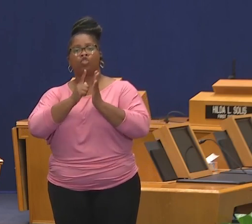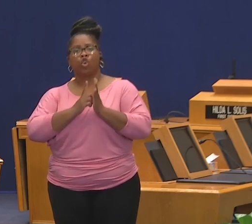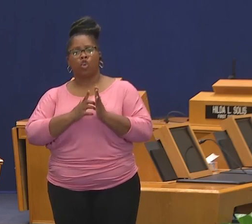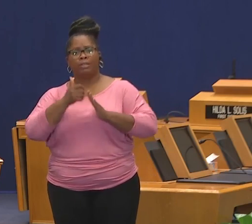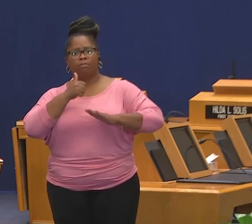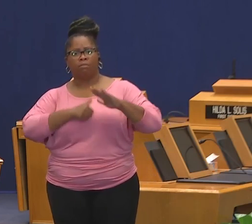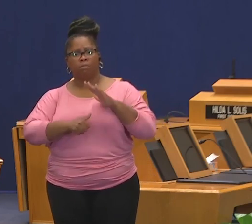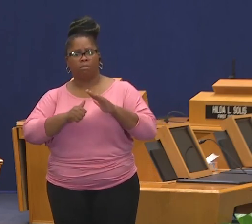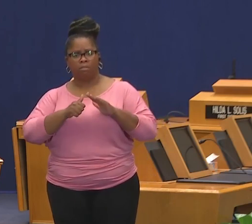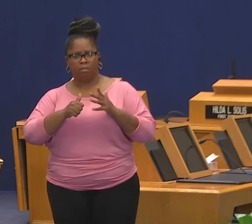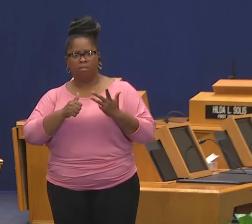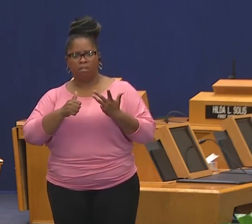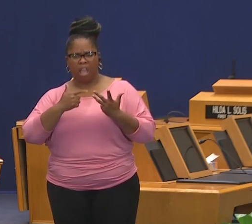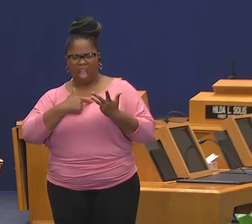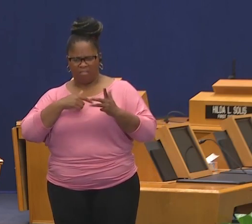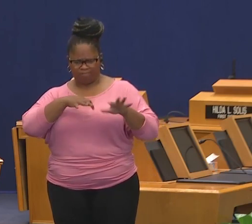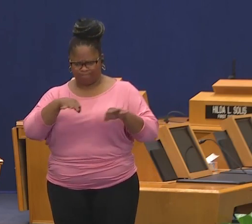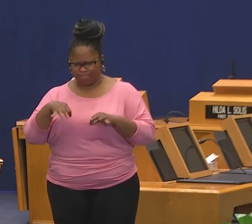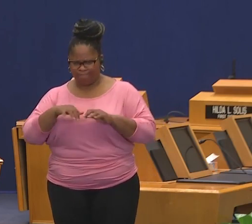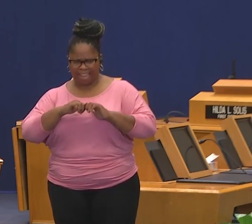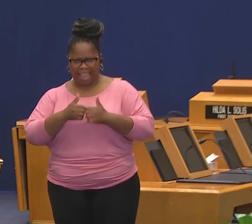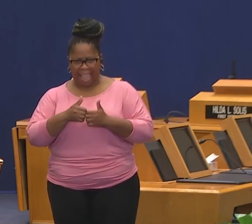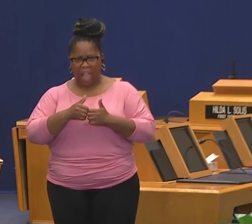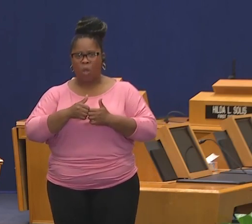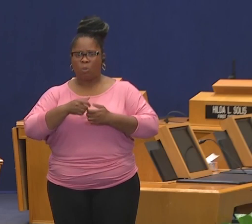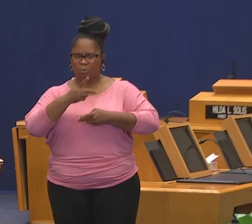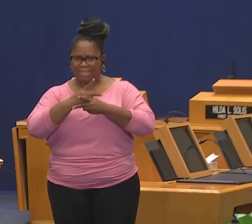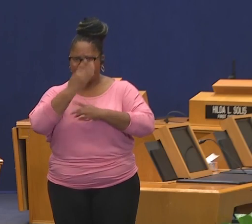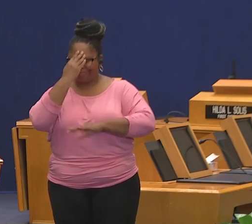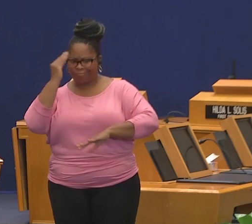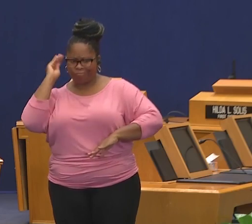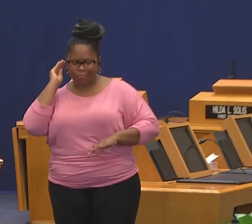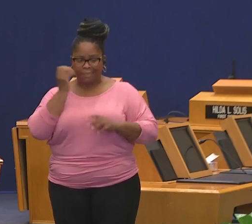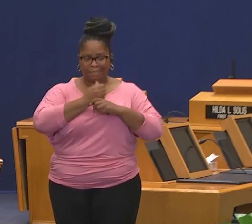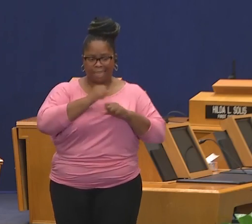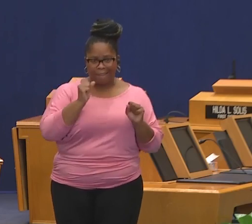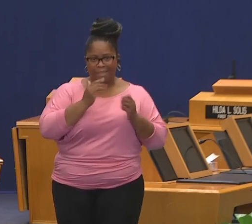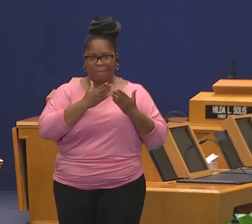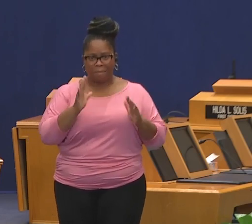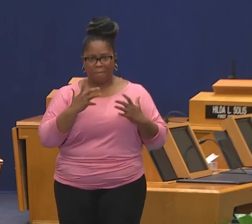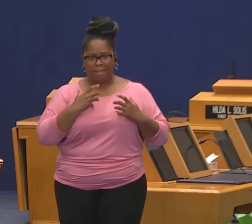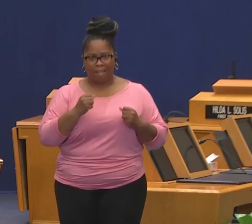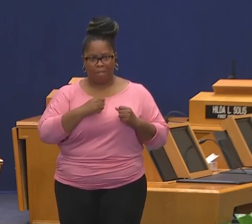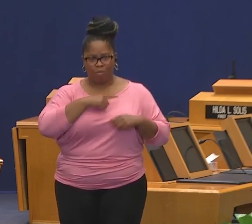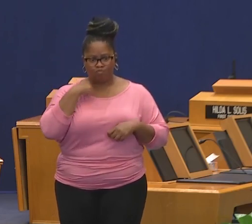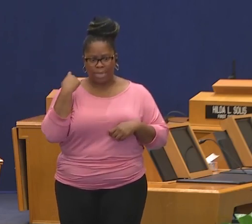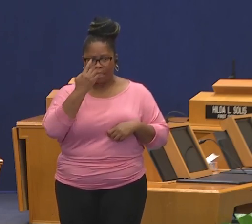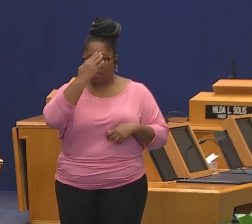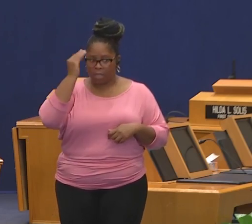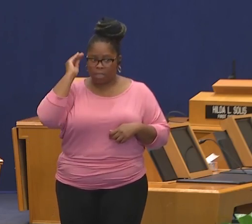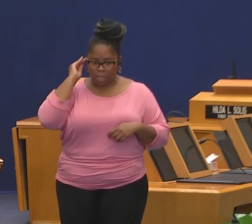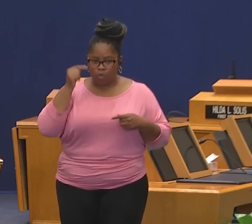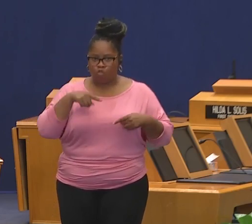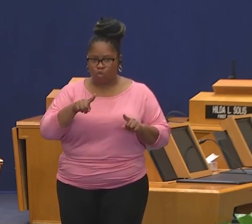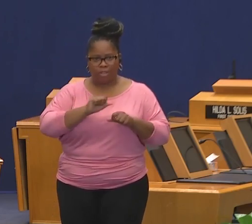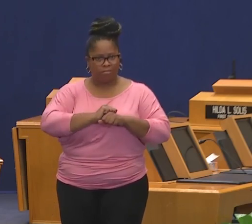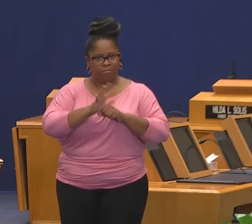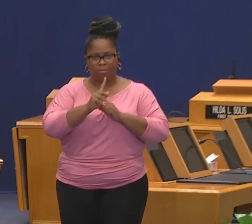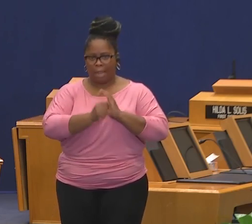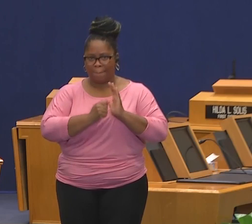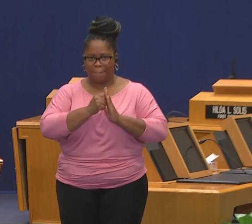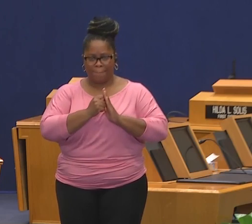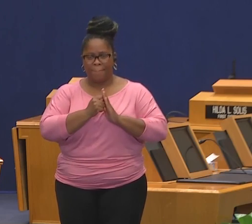the public safety and health risk in every decision they make during this time. We are doing our